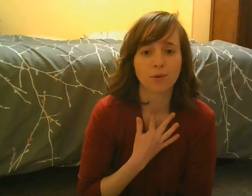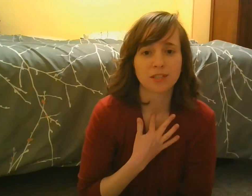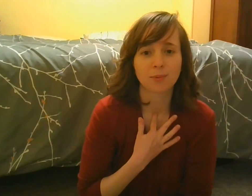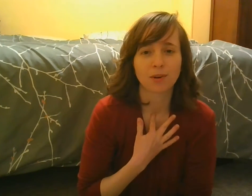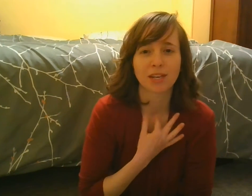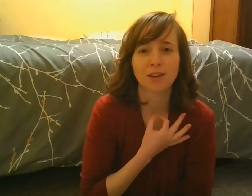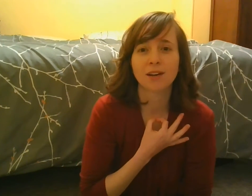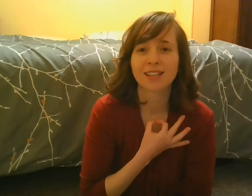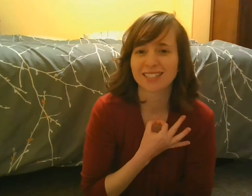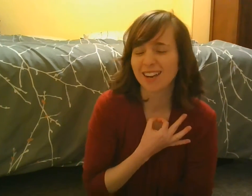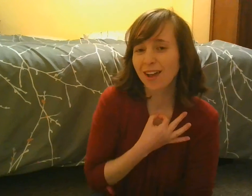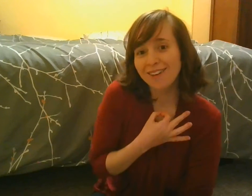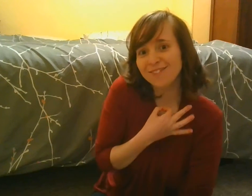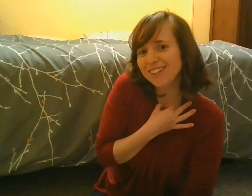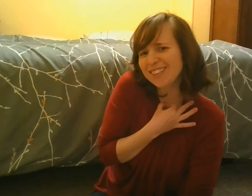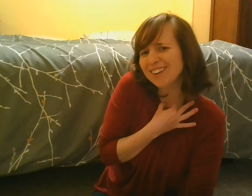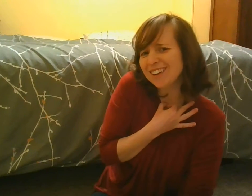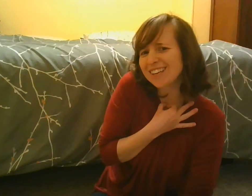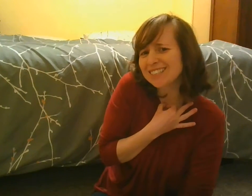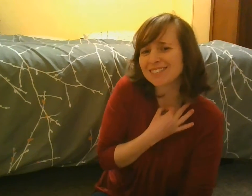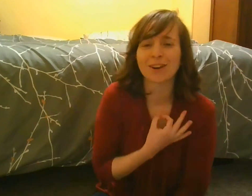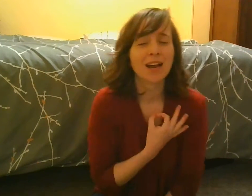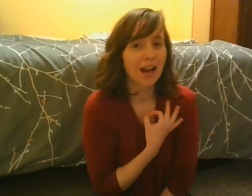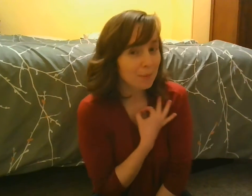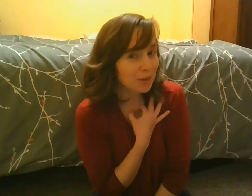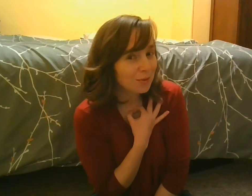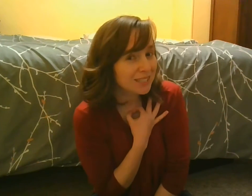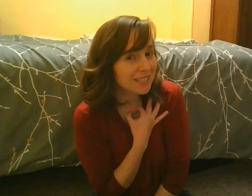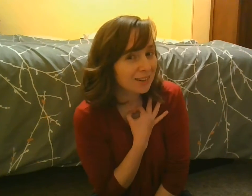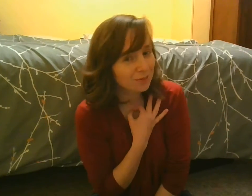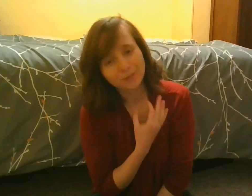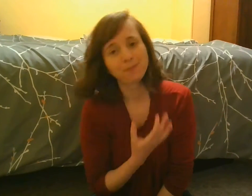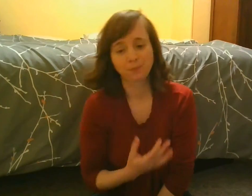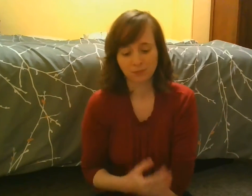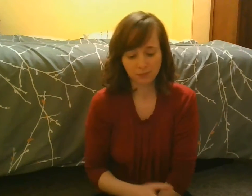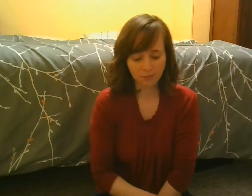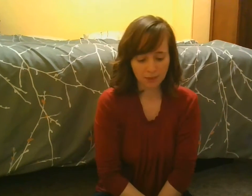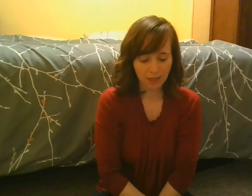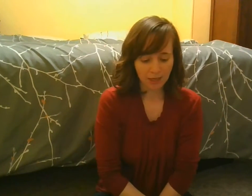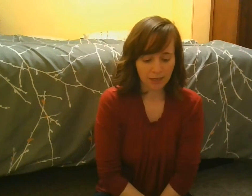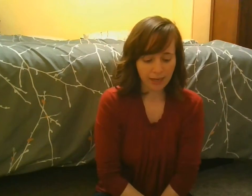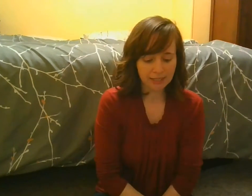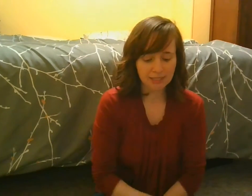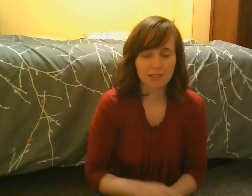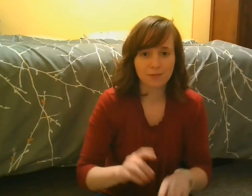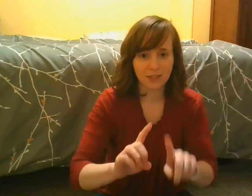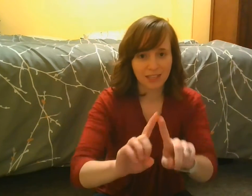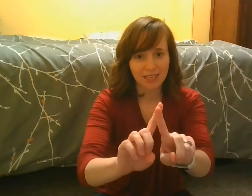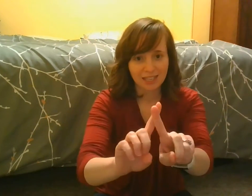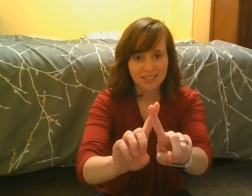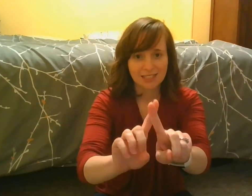is, about here, and it's kind of feeling curious, or I'm inquisitive. Next is feeling